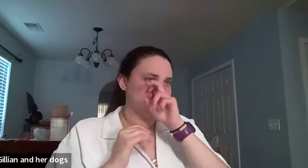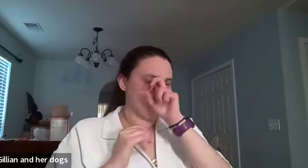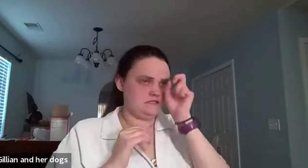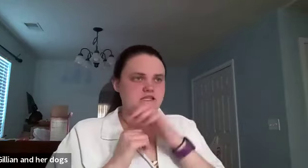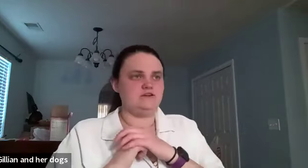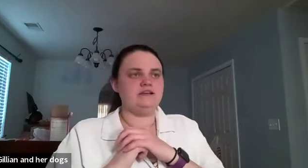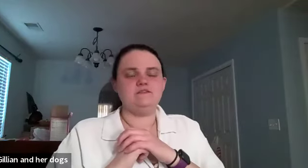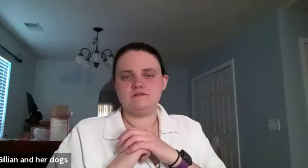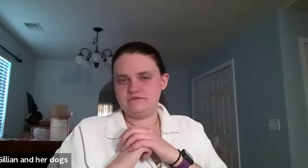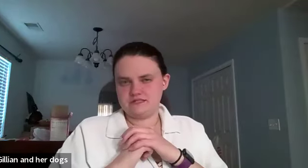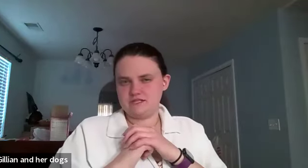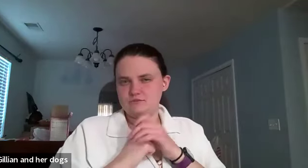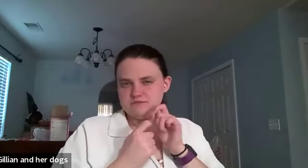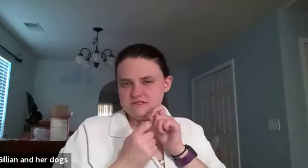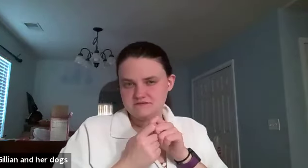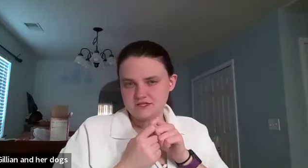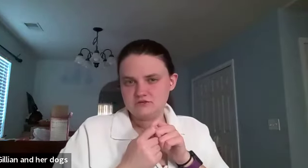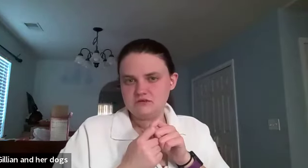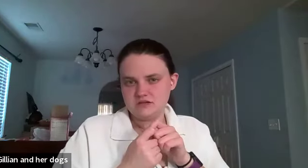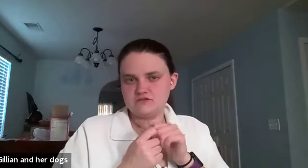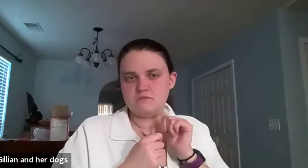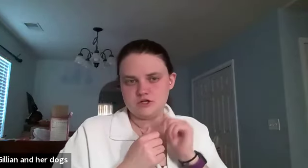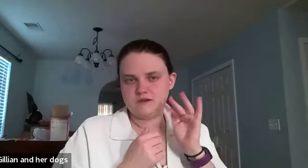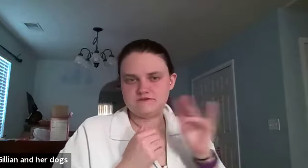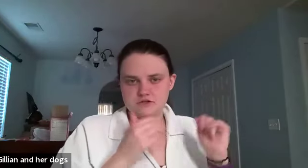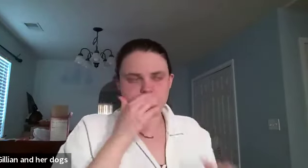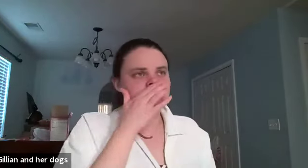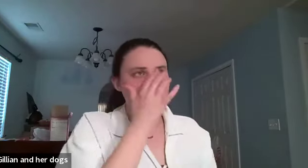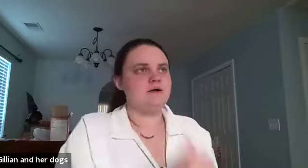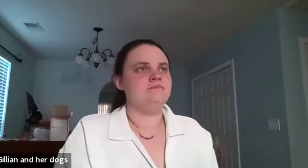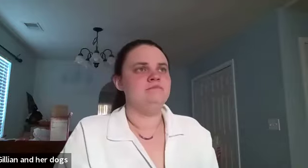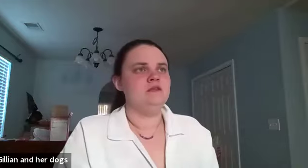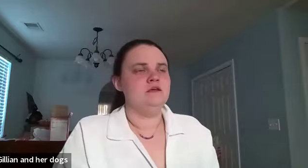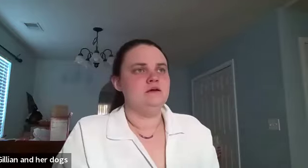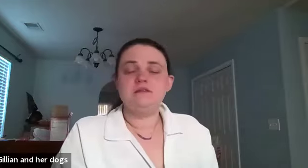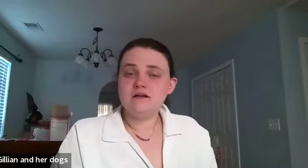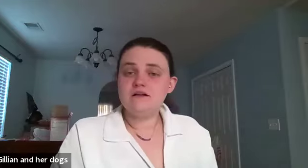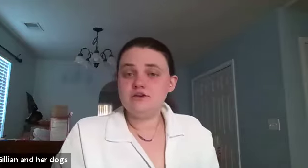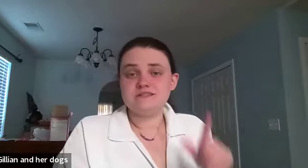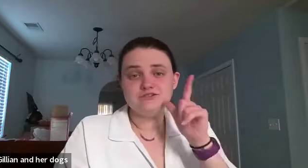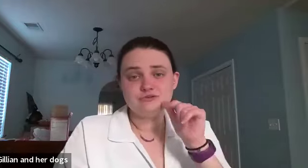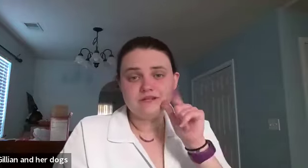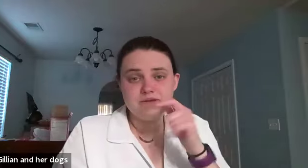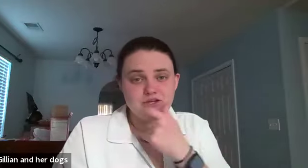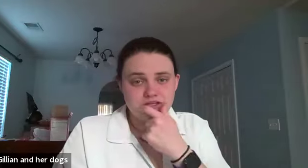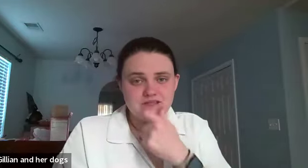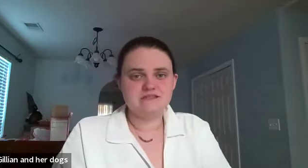of cookie or anything fancy, the more specific you get, the more you may have to fingerspell. But luckily, you can still do lemon